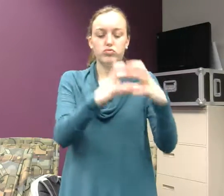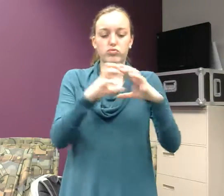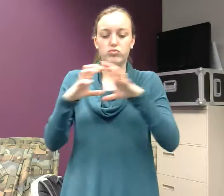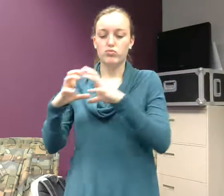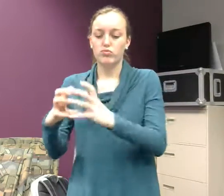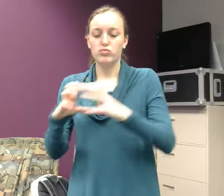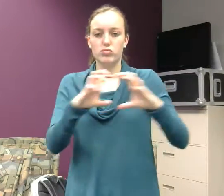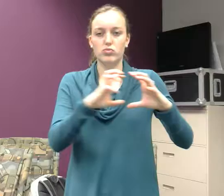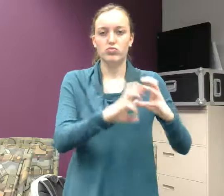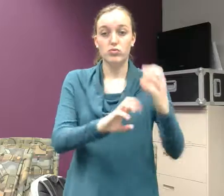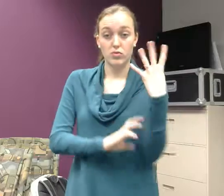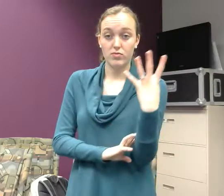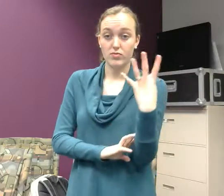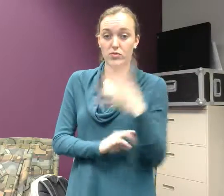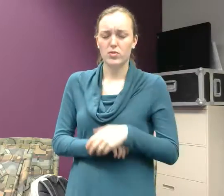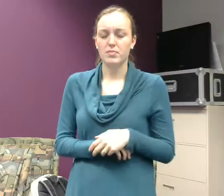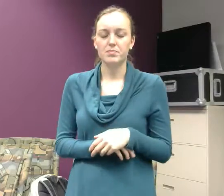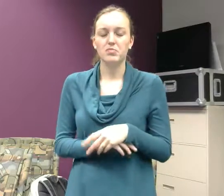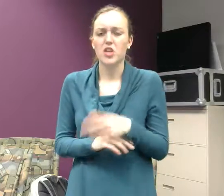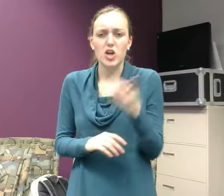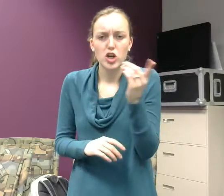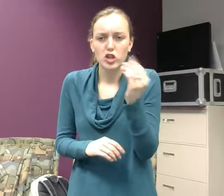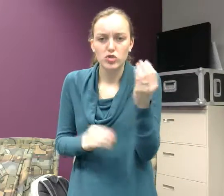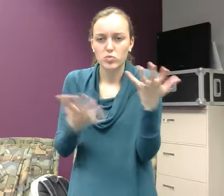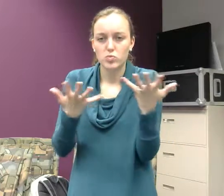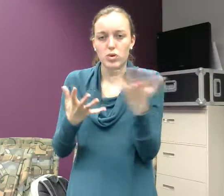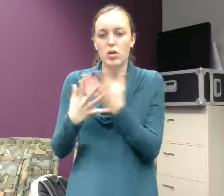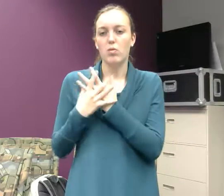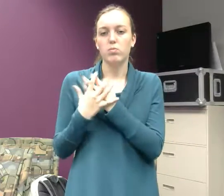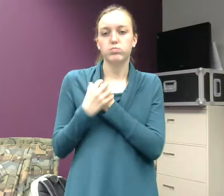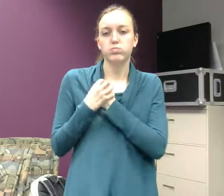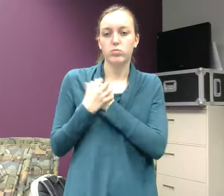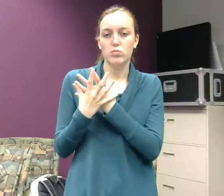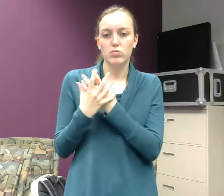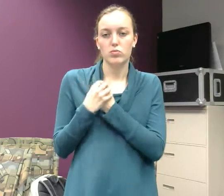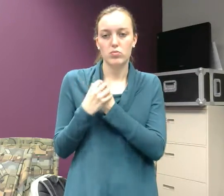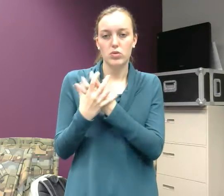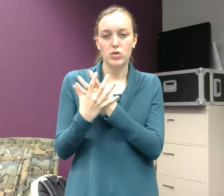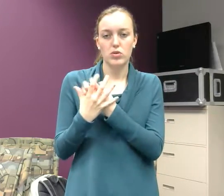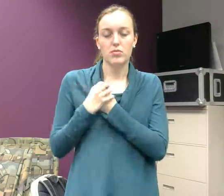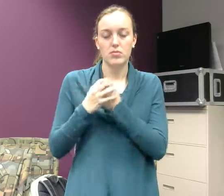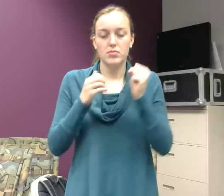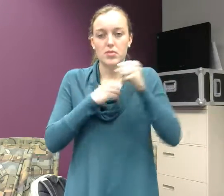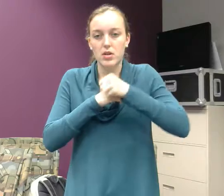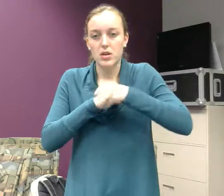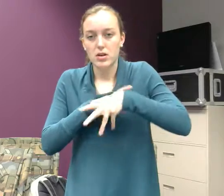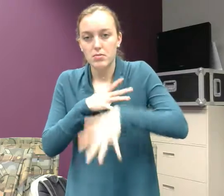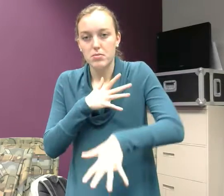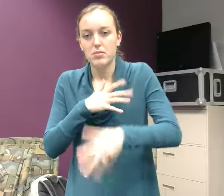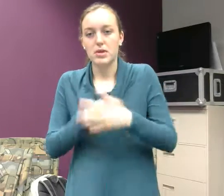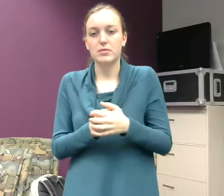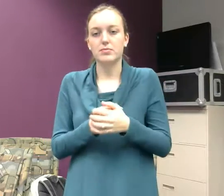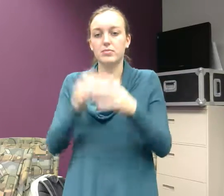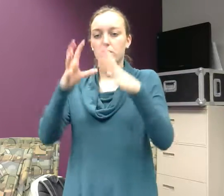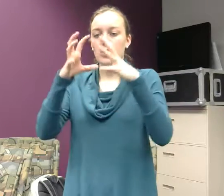chambers pump the blood, and that blood that comes in from